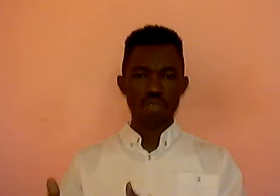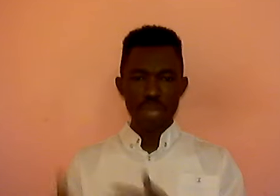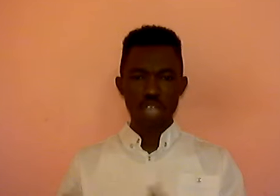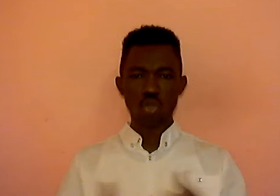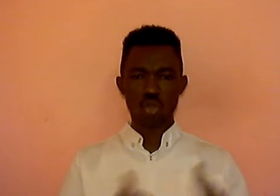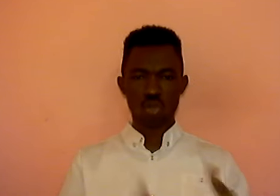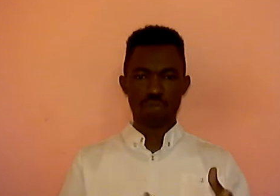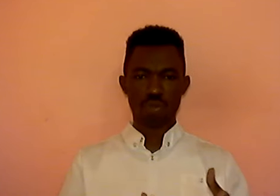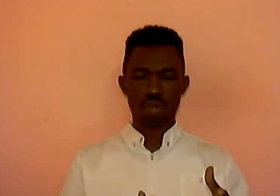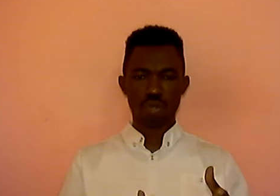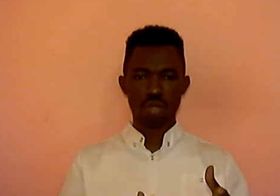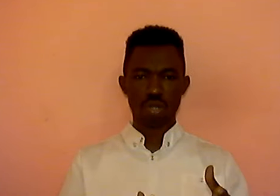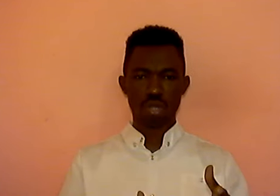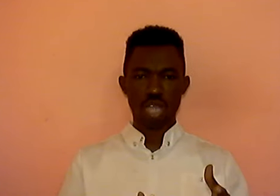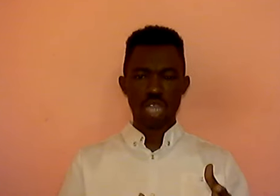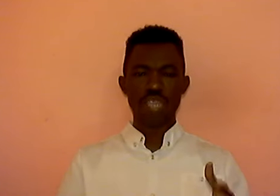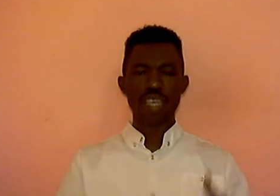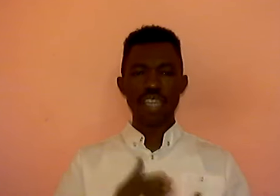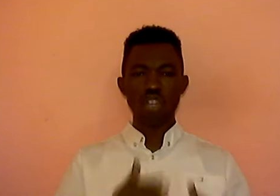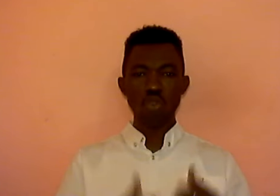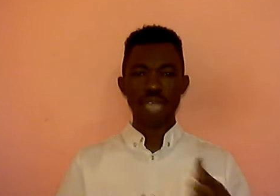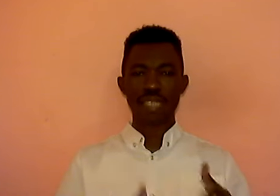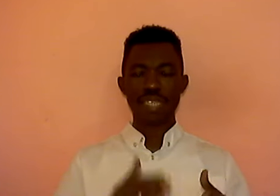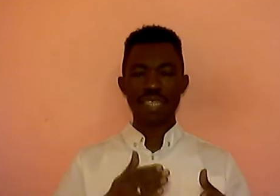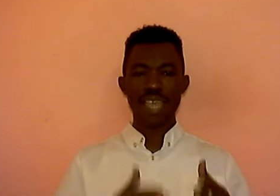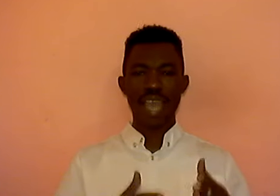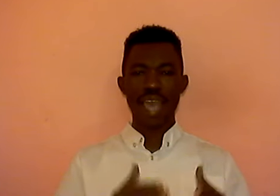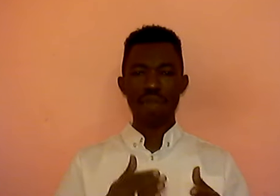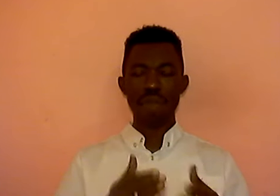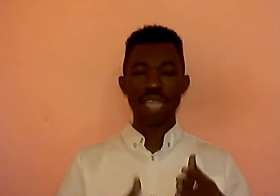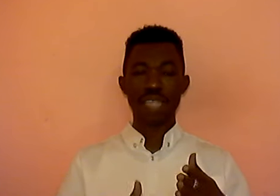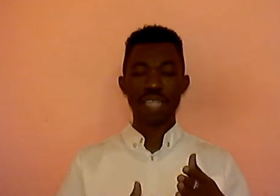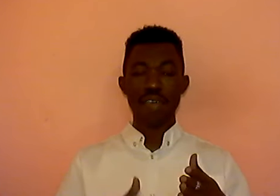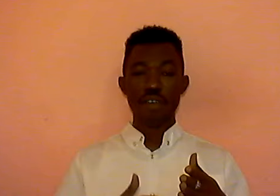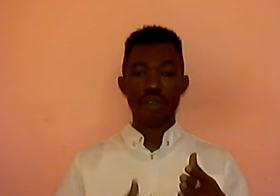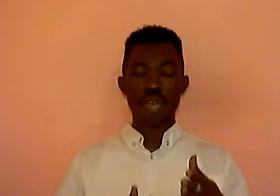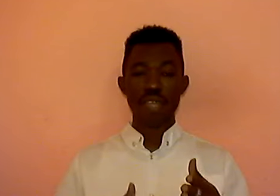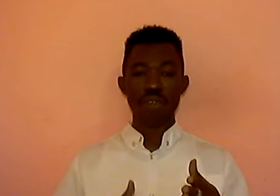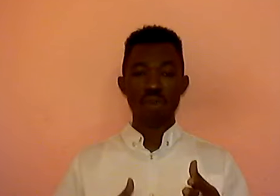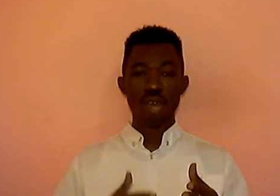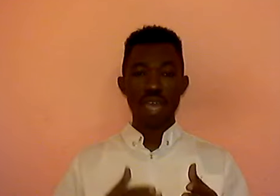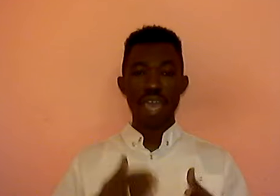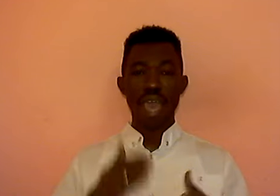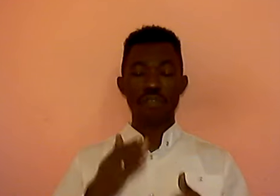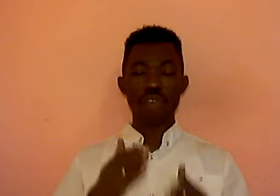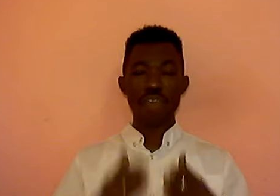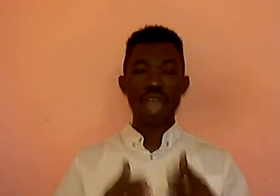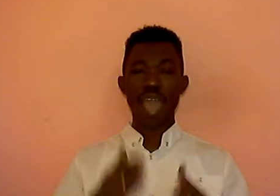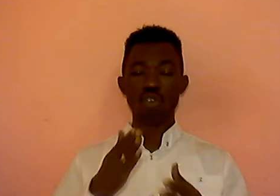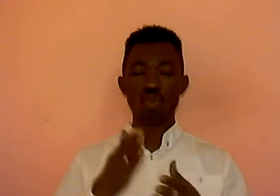to make YouTube. They don't know that they are. Bible says that for for every idle word